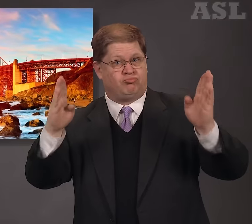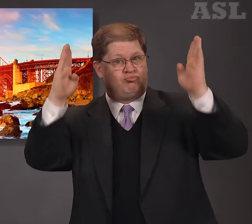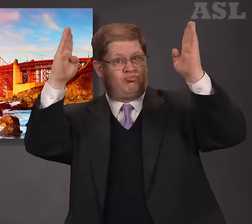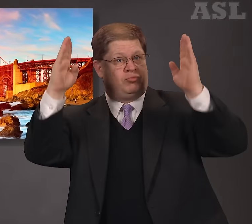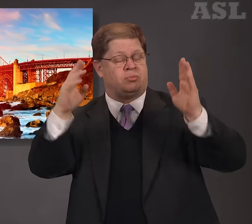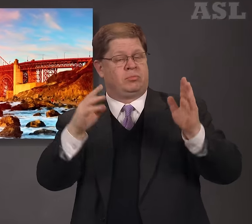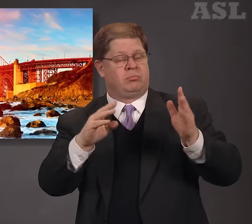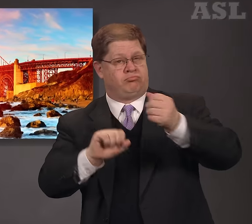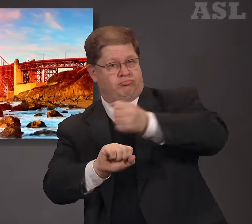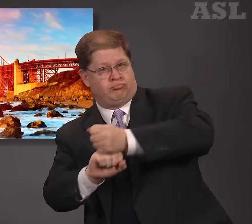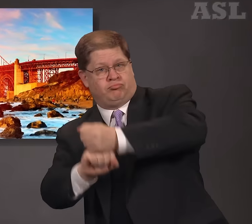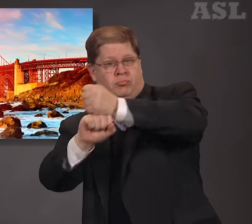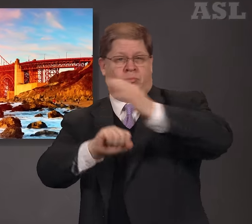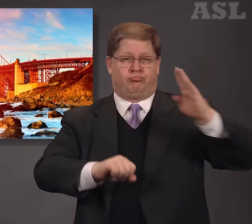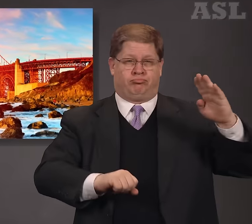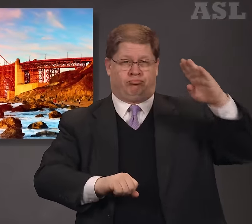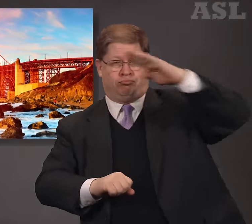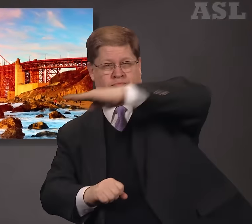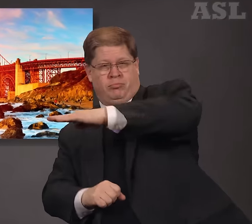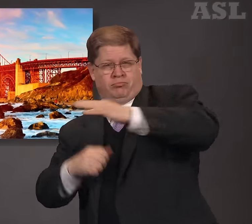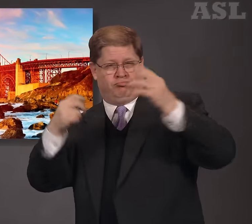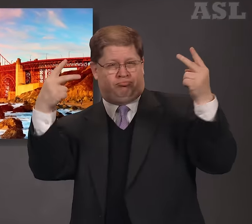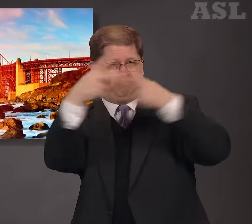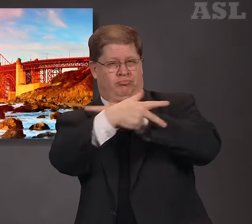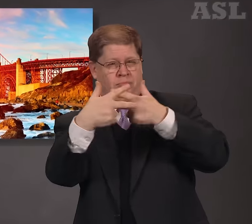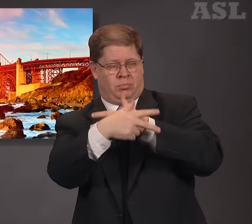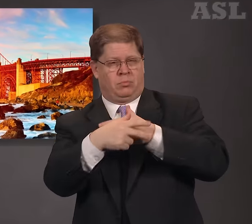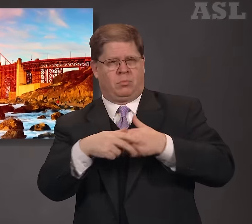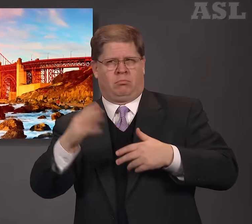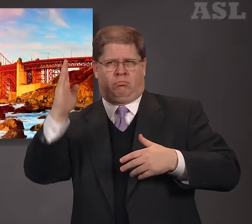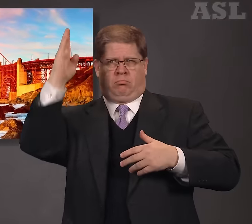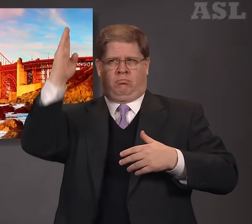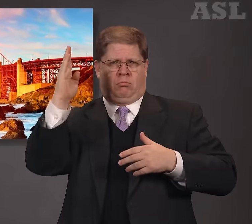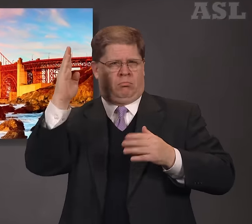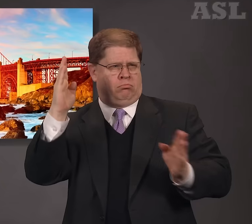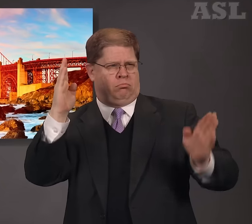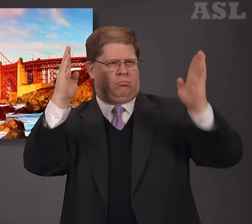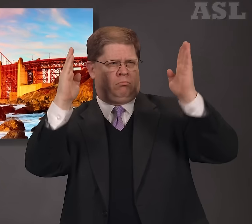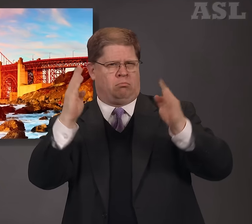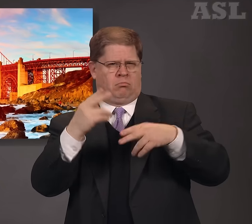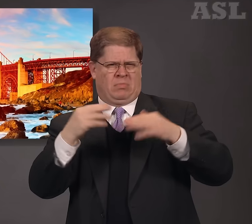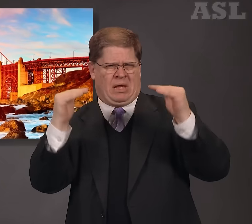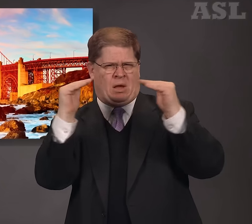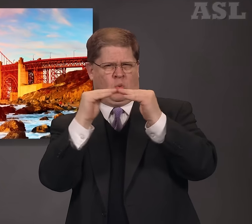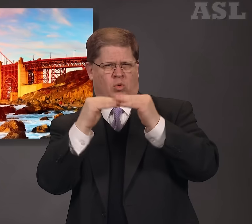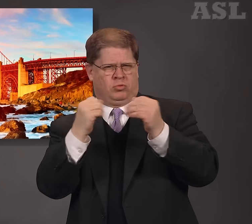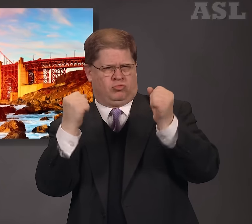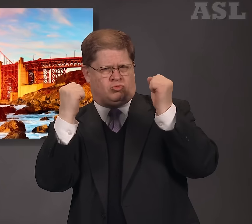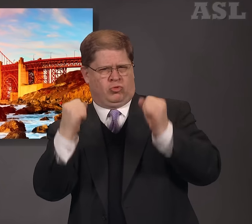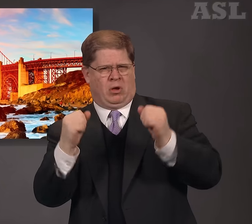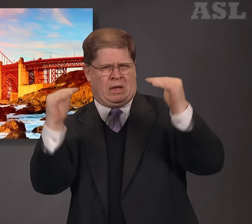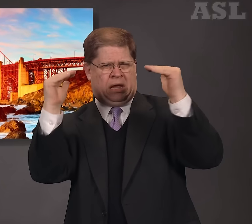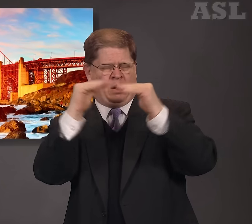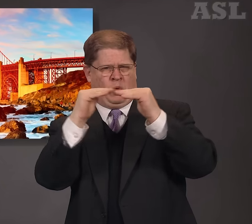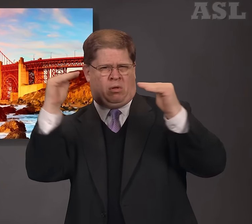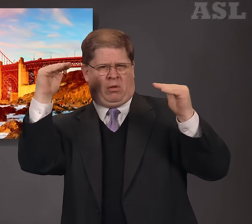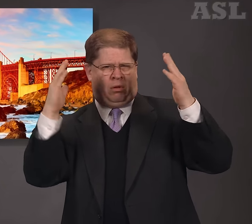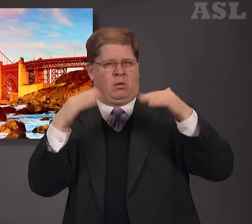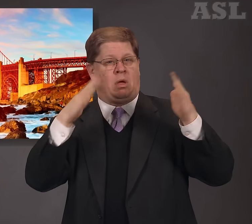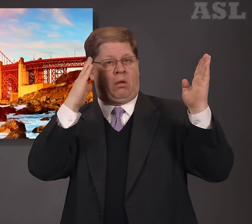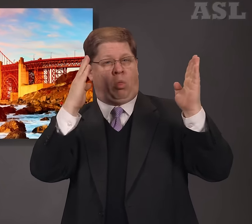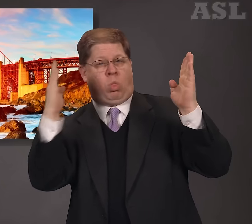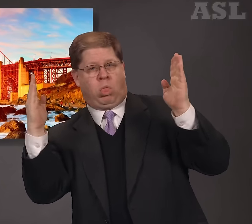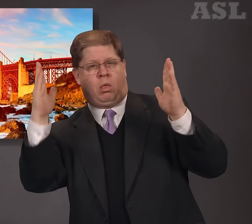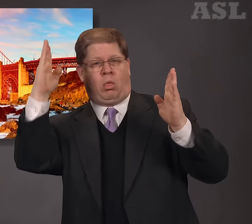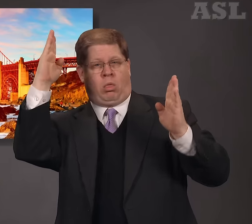its design function, both towers are equally strong and with equal power, bear the weight of the